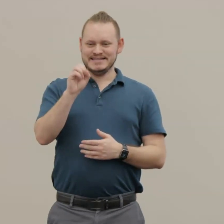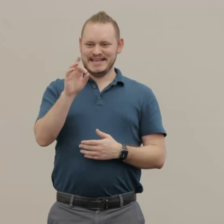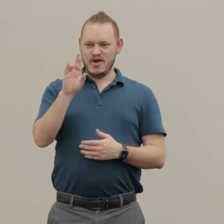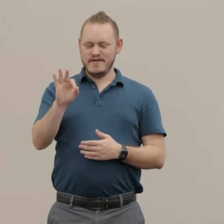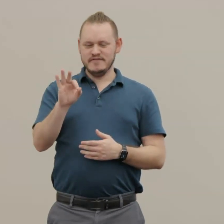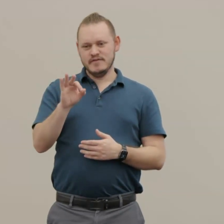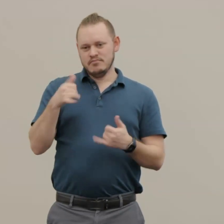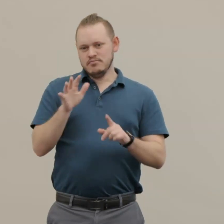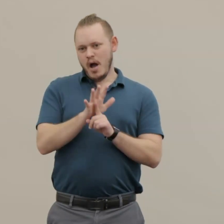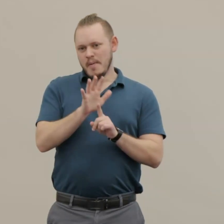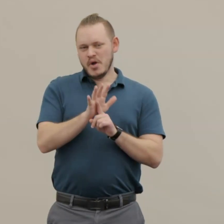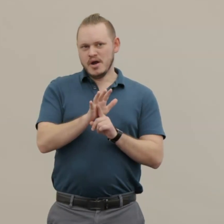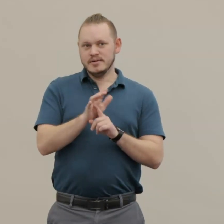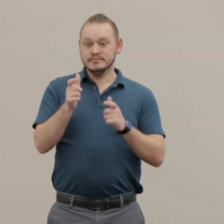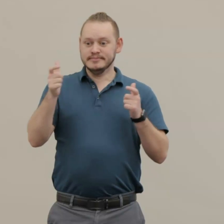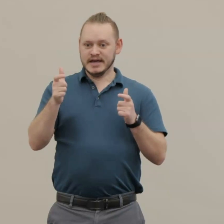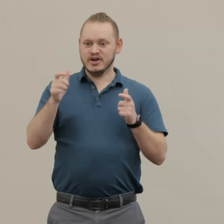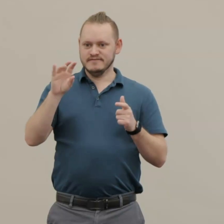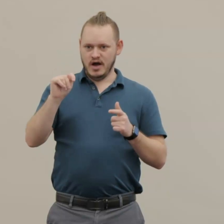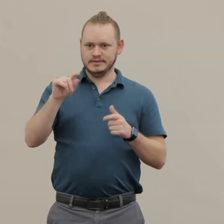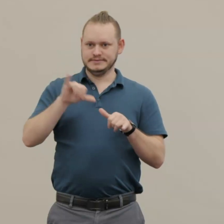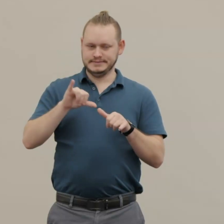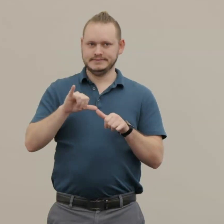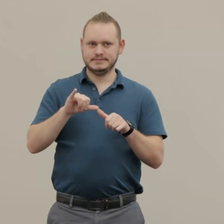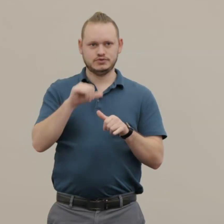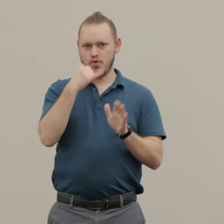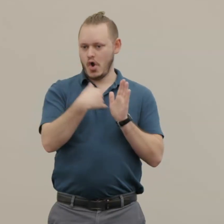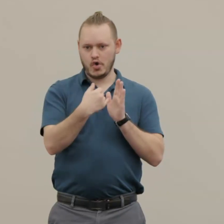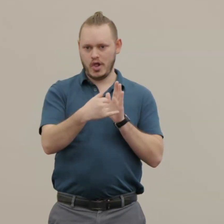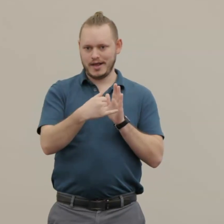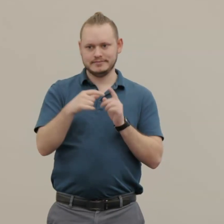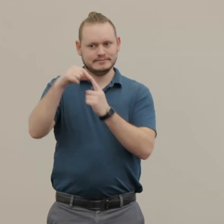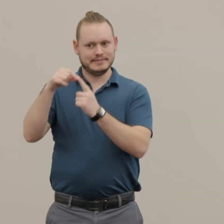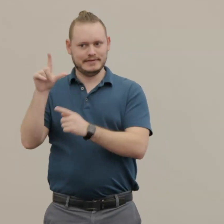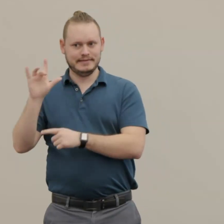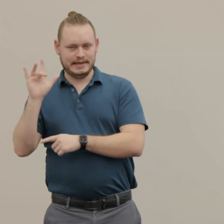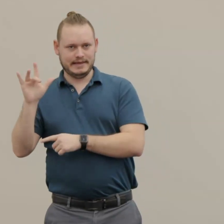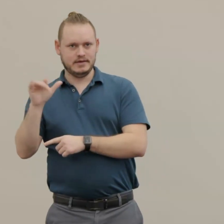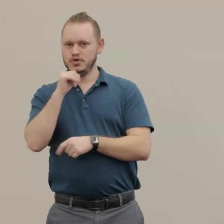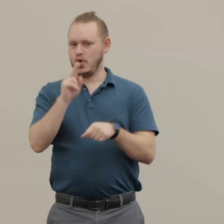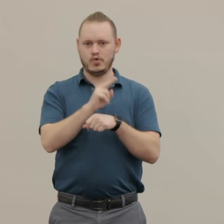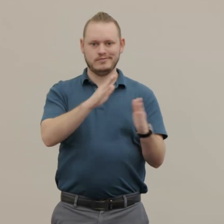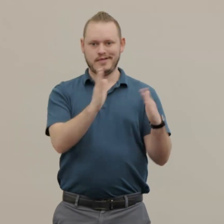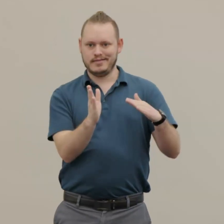still popular, bigger font size. Don't underline unless it's a link, and don't use italic.